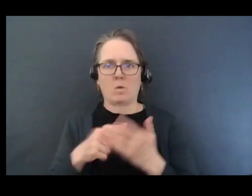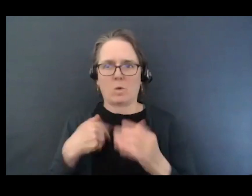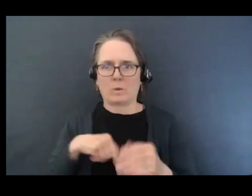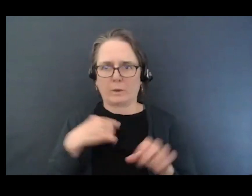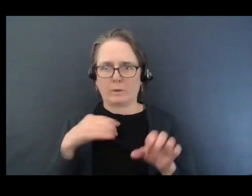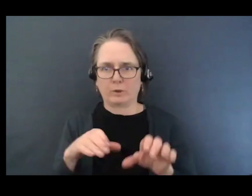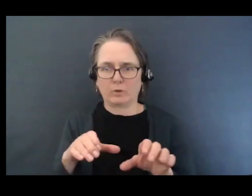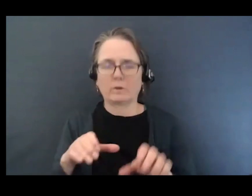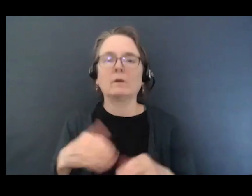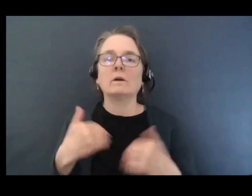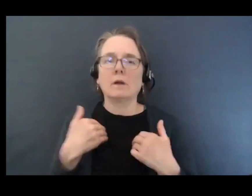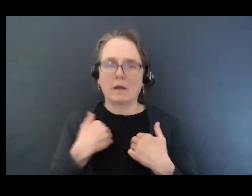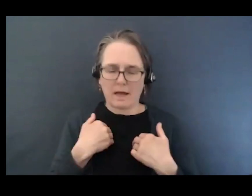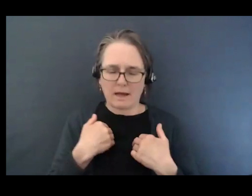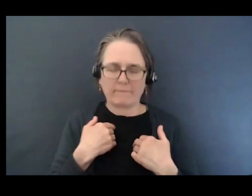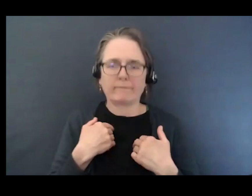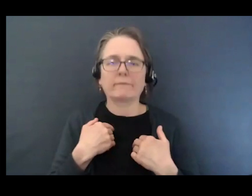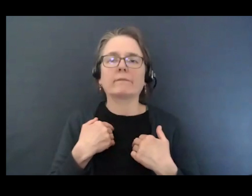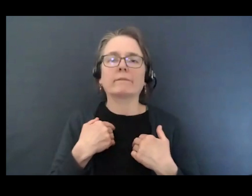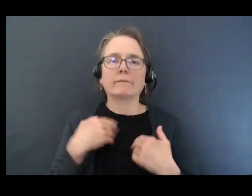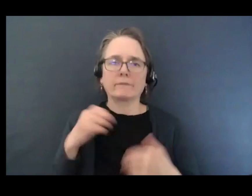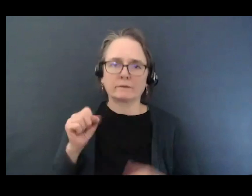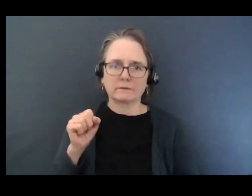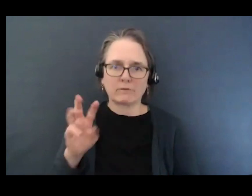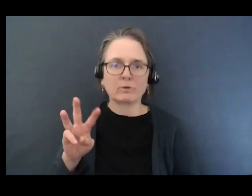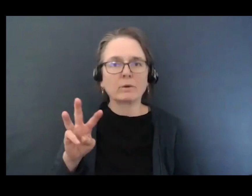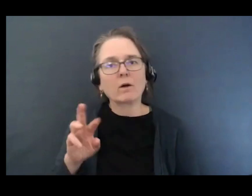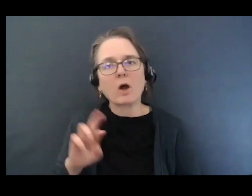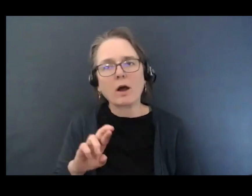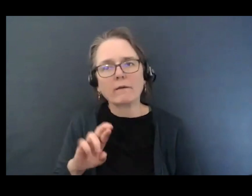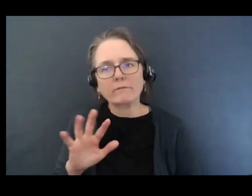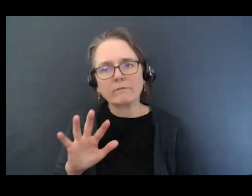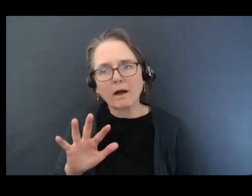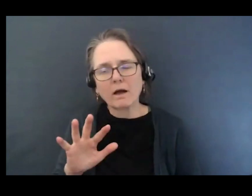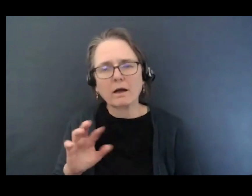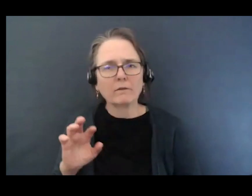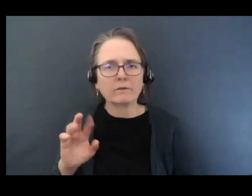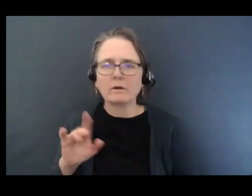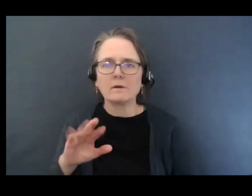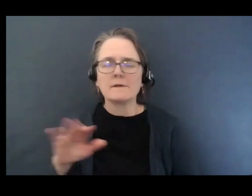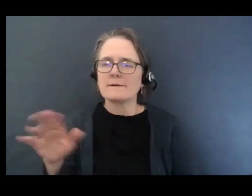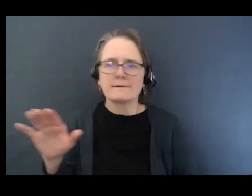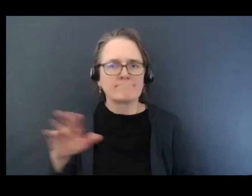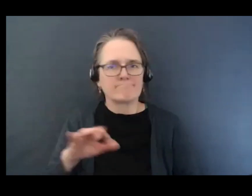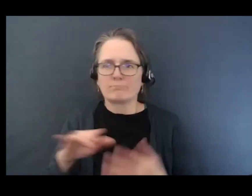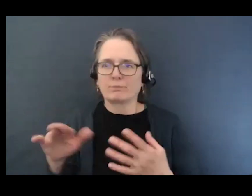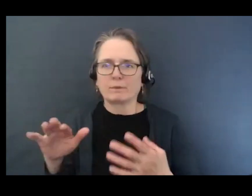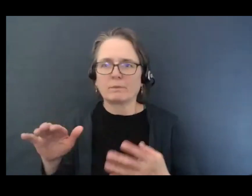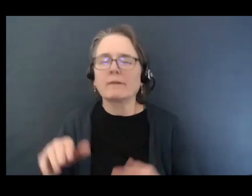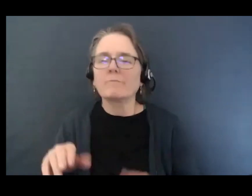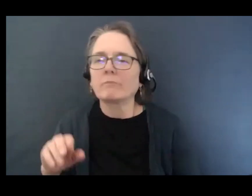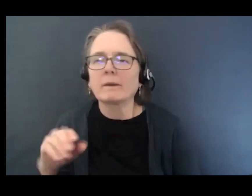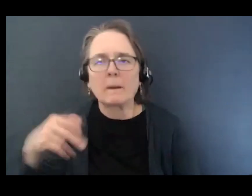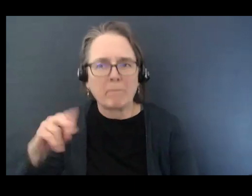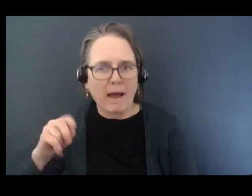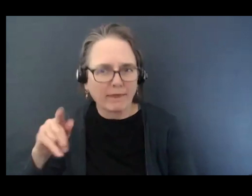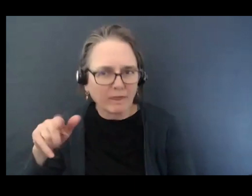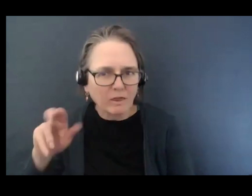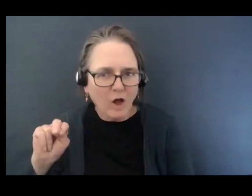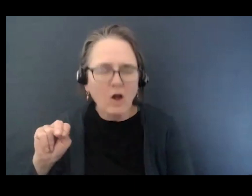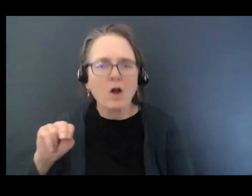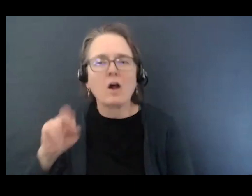tool. We're using R5 through the R5Pi library to do the routing, and a custom Python script to